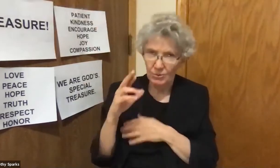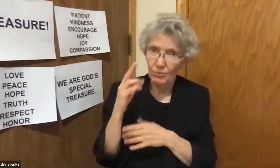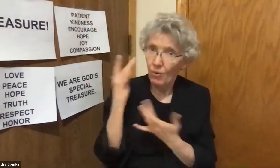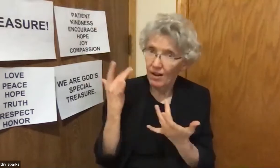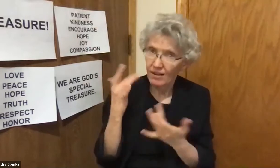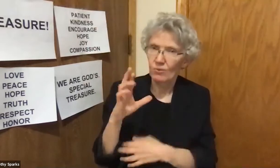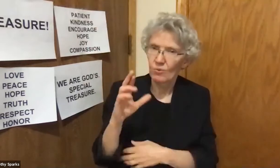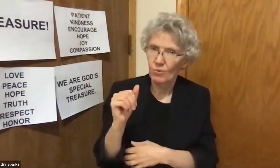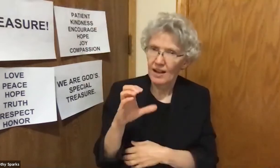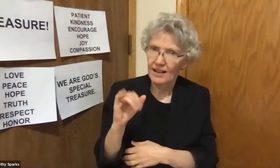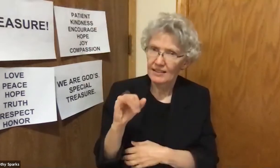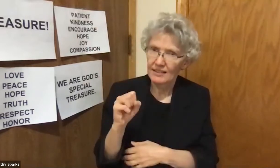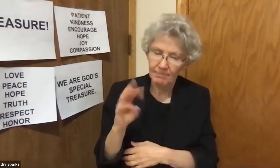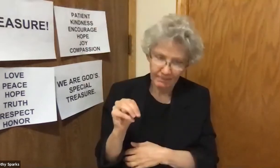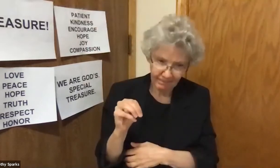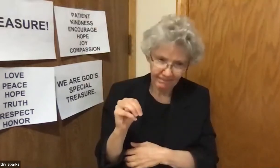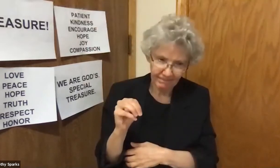weight of racism.